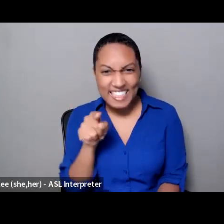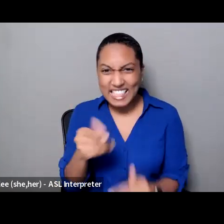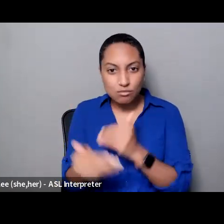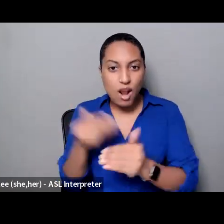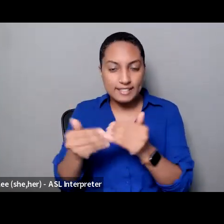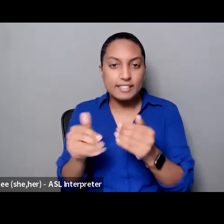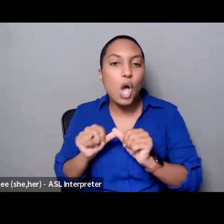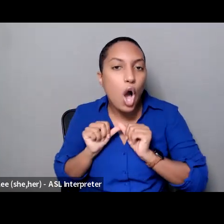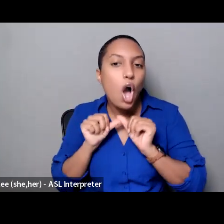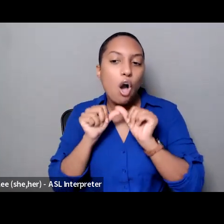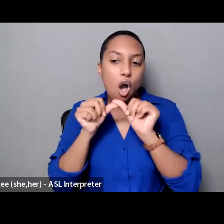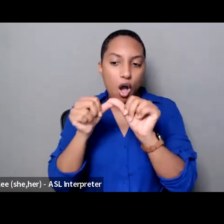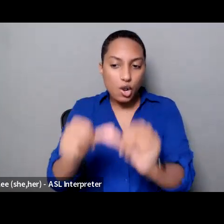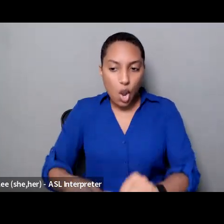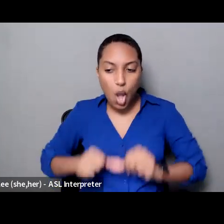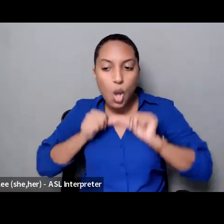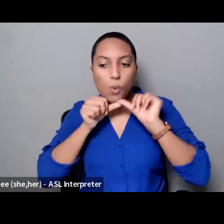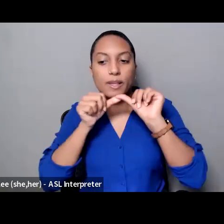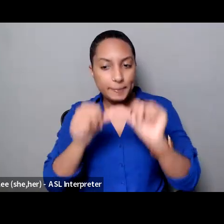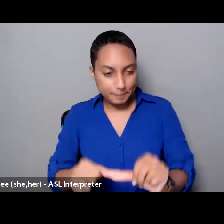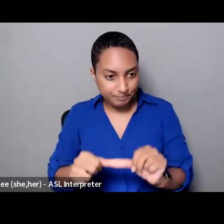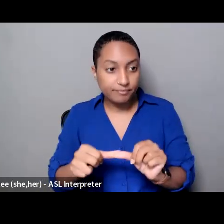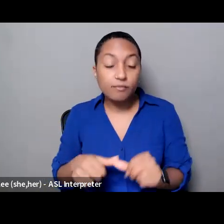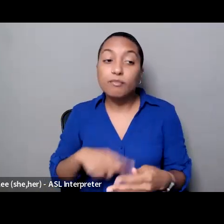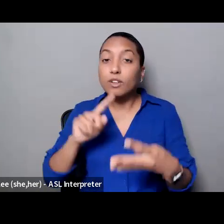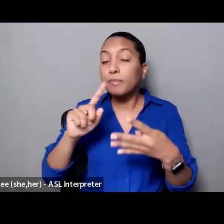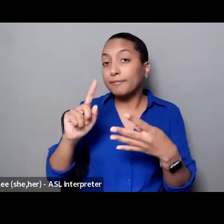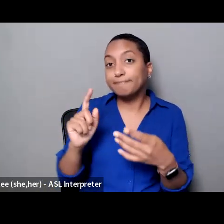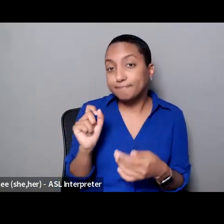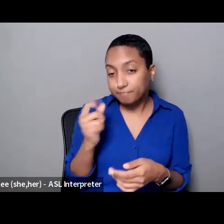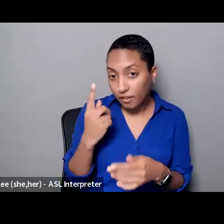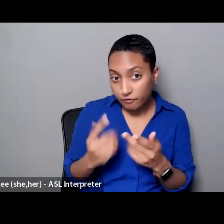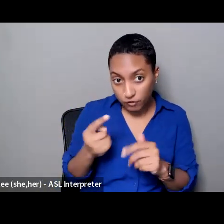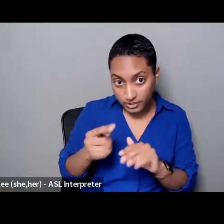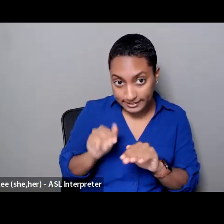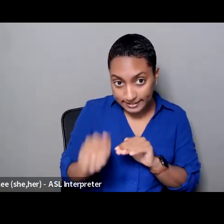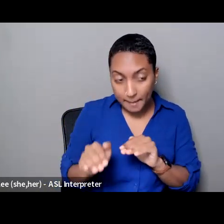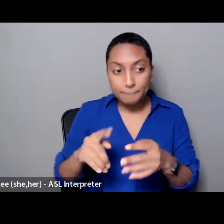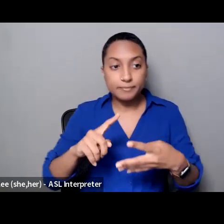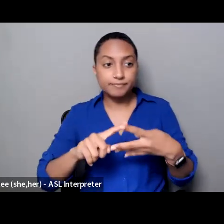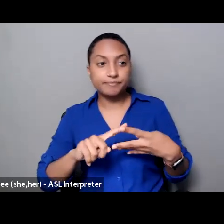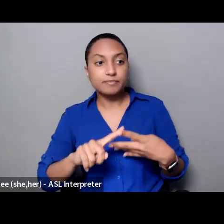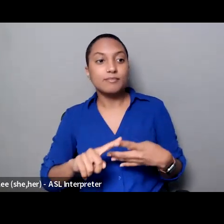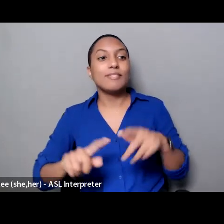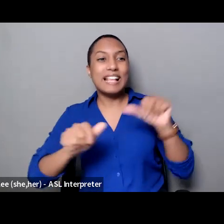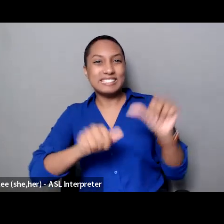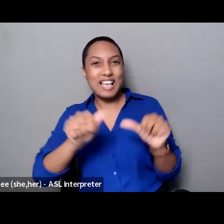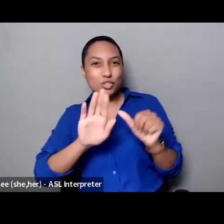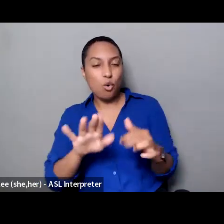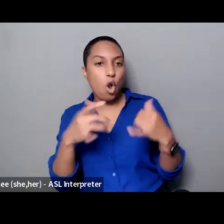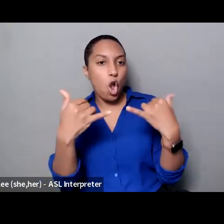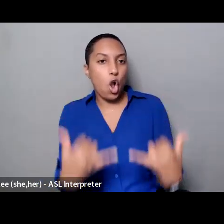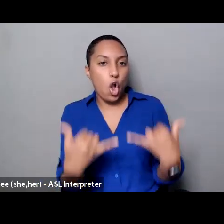want to do is to assess your current state to find out just where you are today. And that might